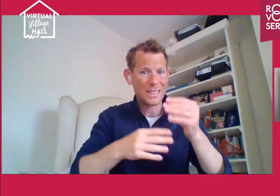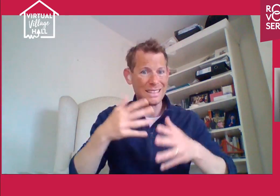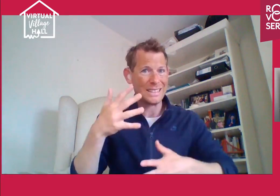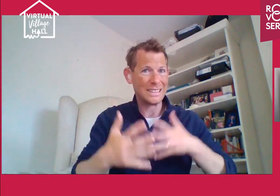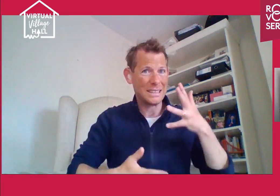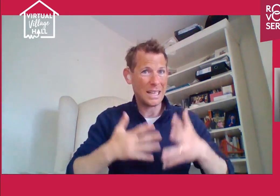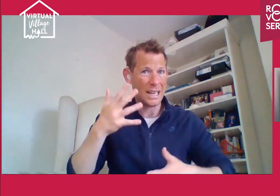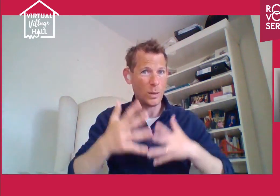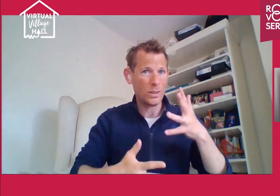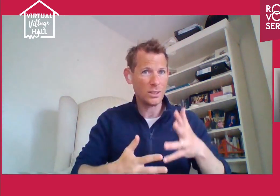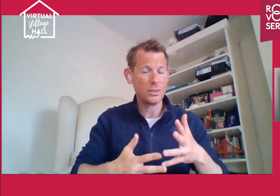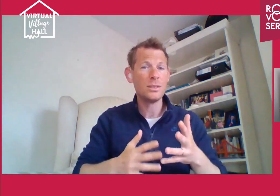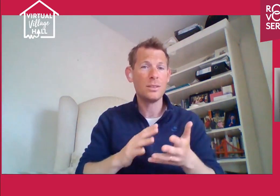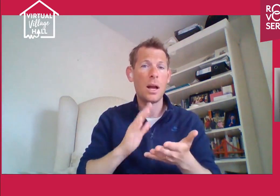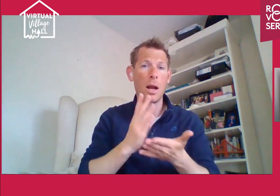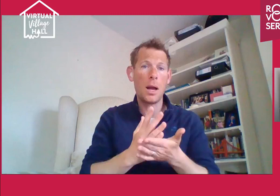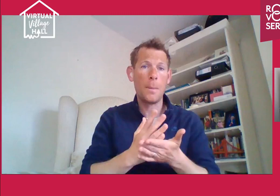But you can learn sign language.